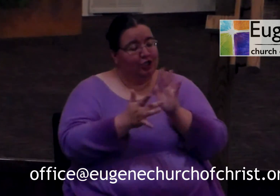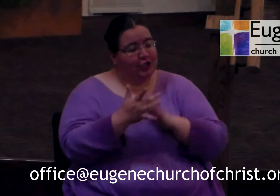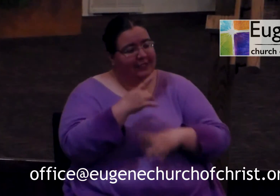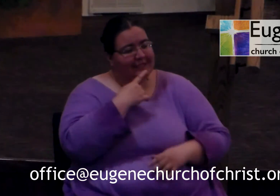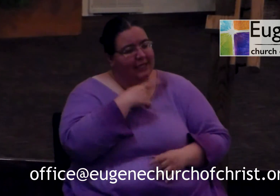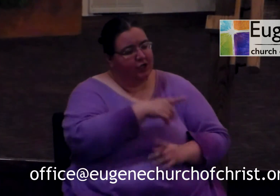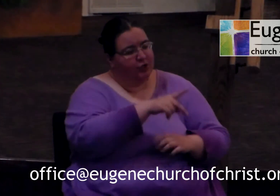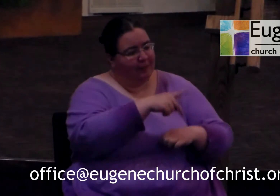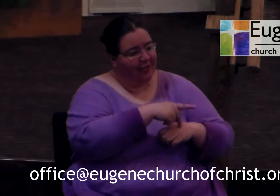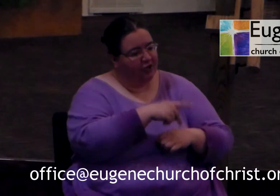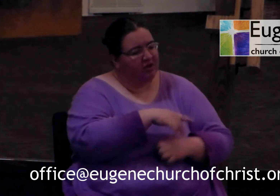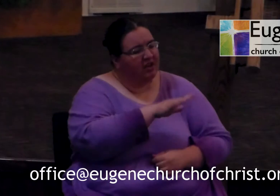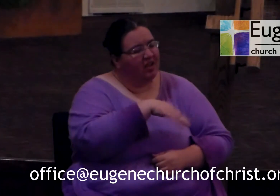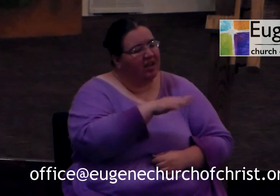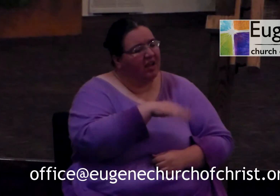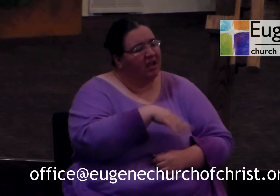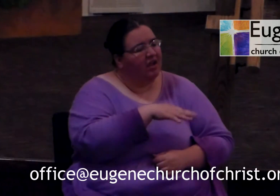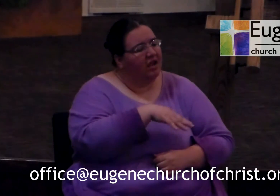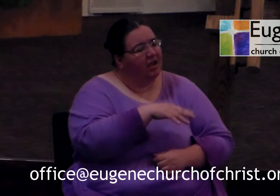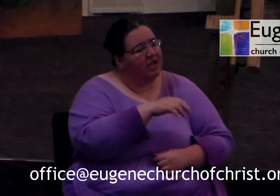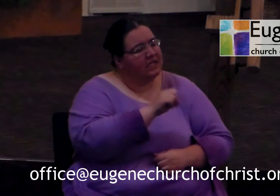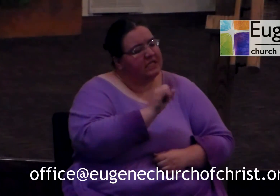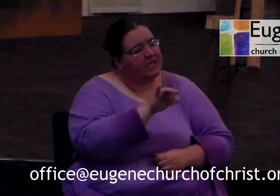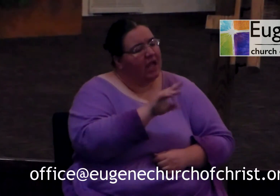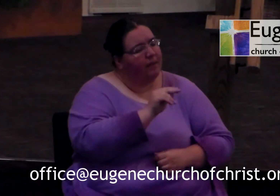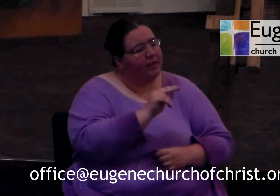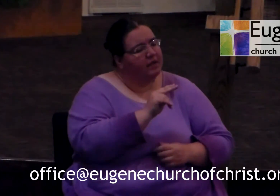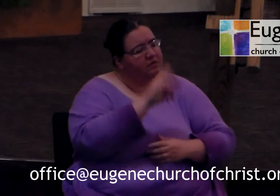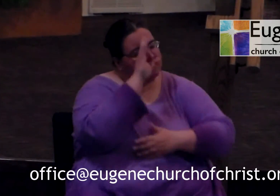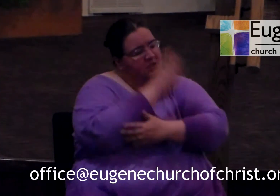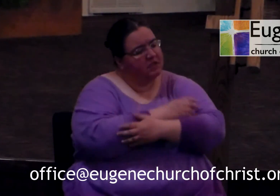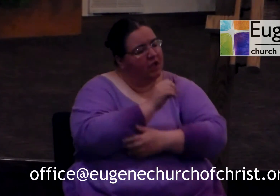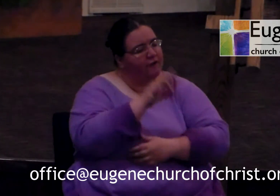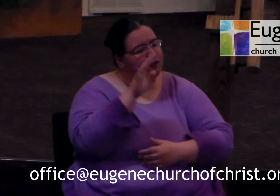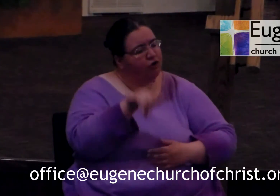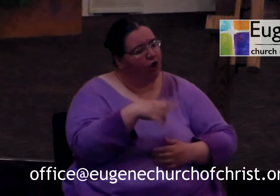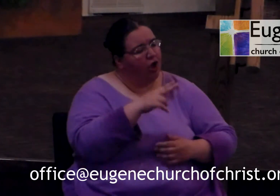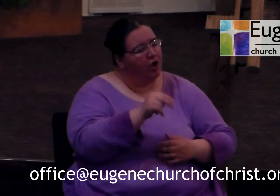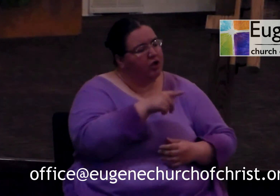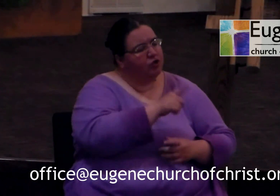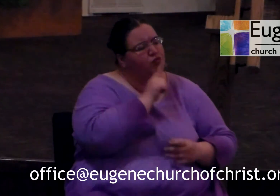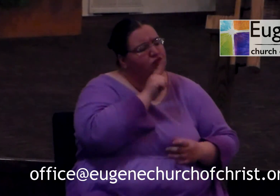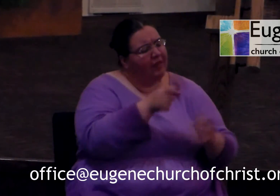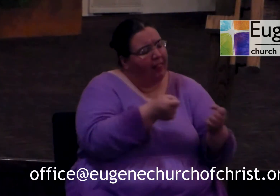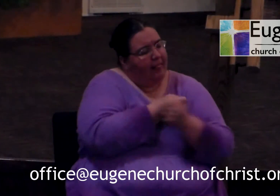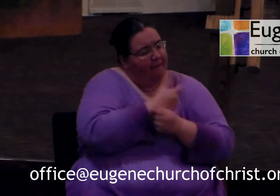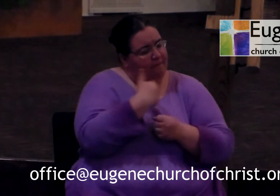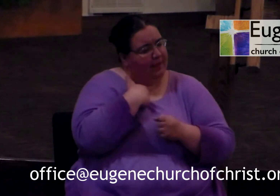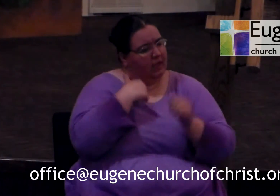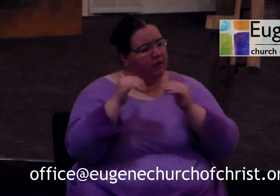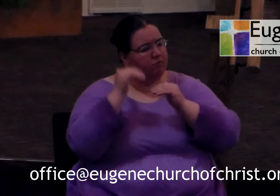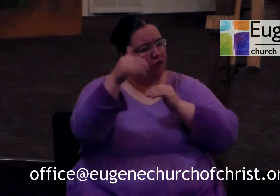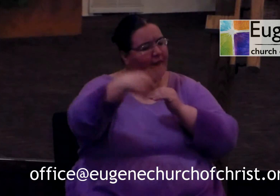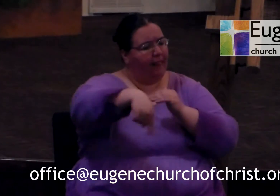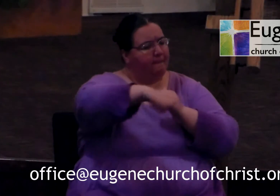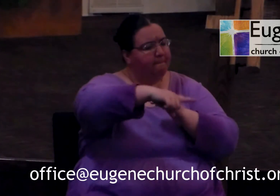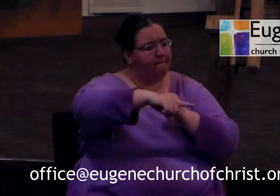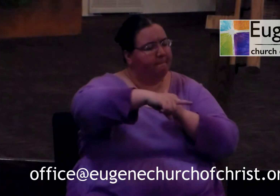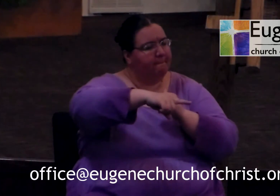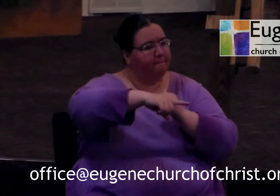truly love me more than these? And for Peter, who has probably relived